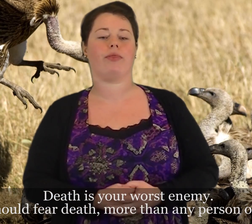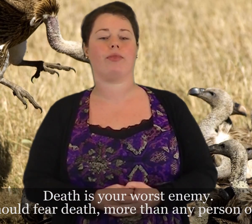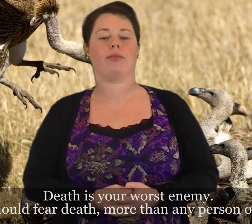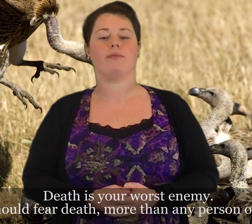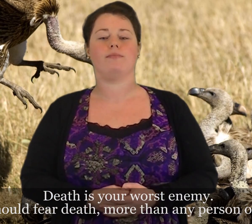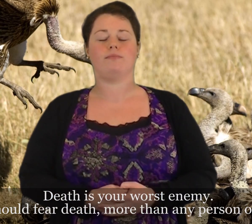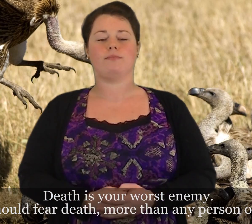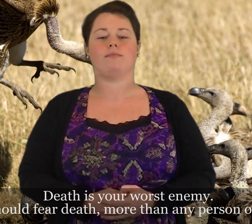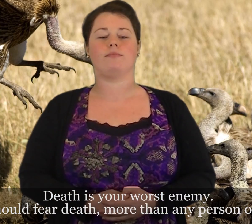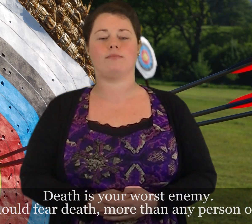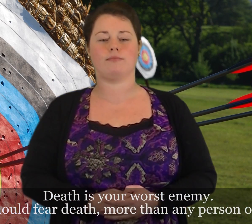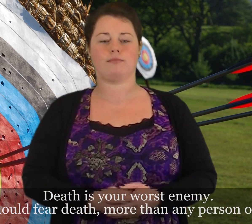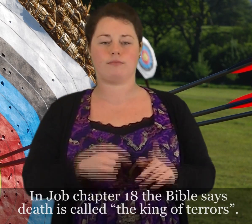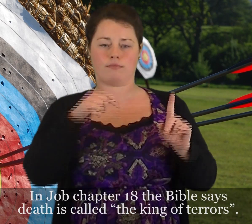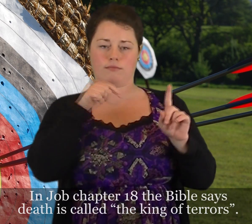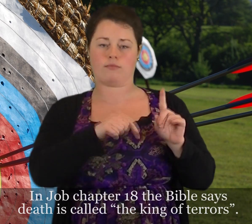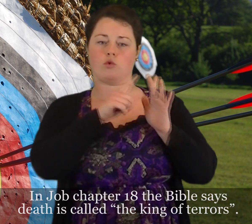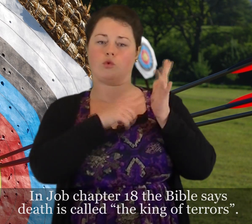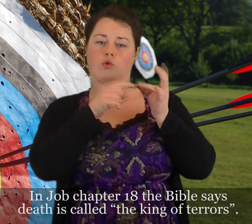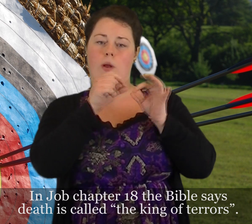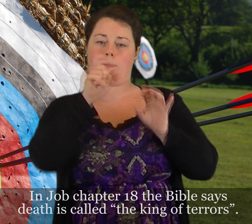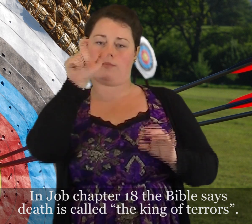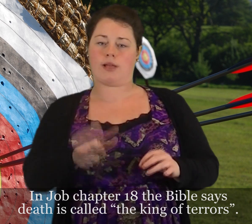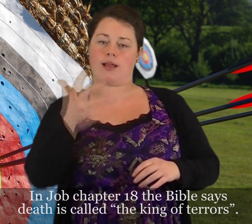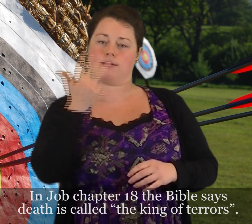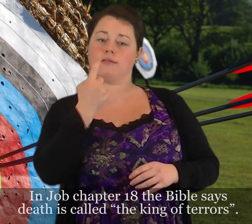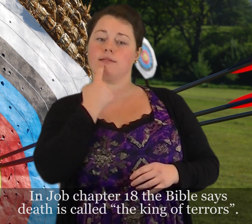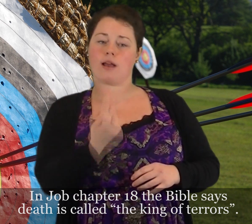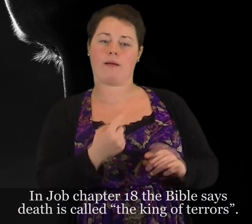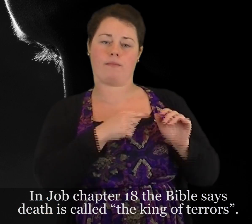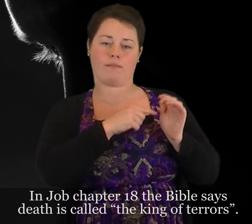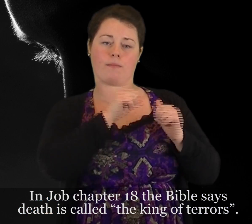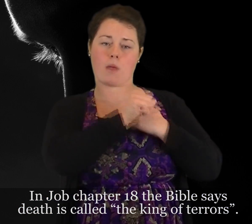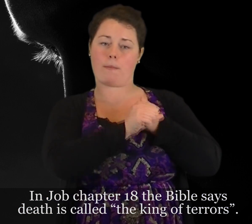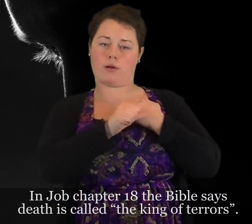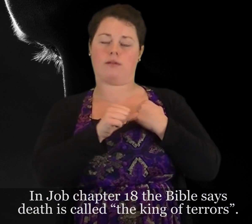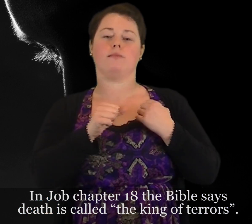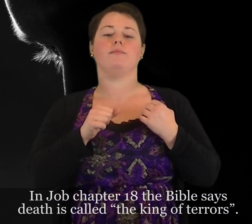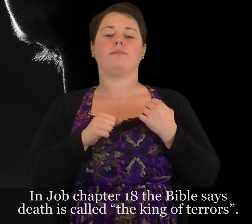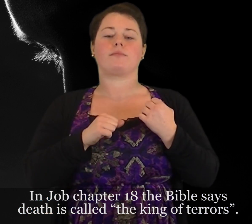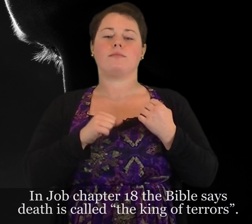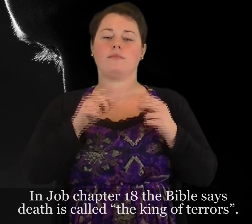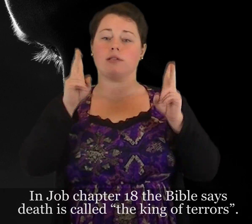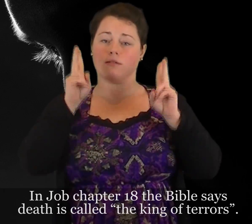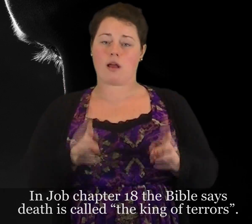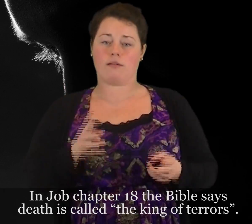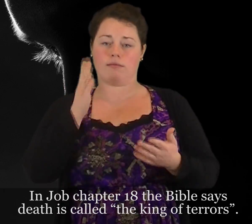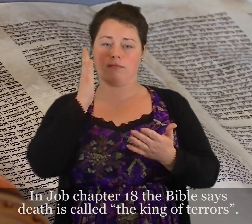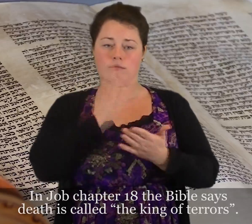ruthless enemy than death. There's nothing to be more feared. In the Bible, in the